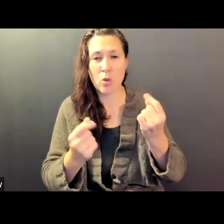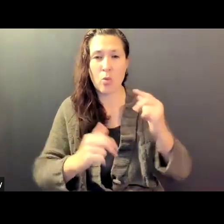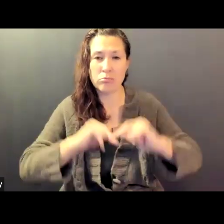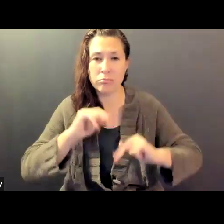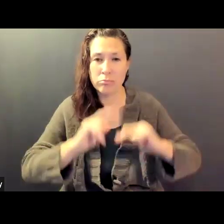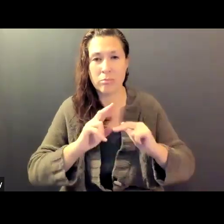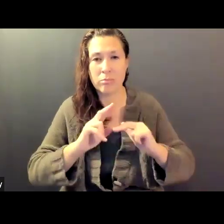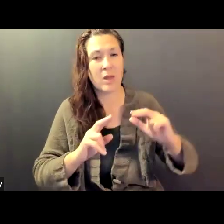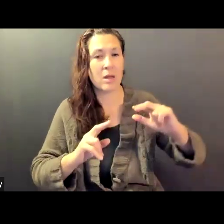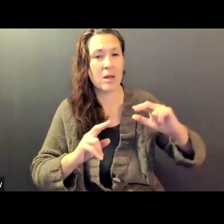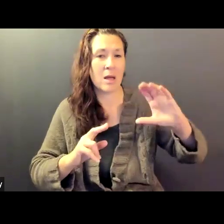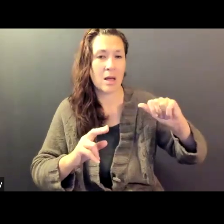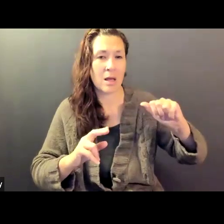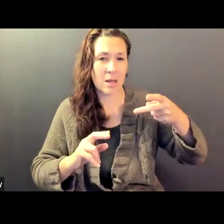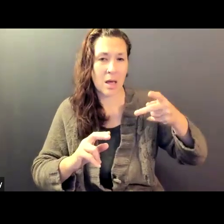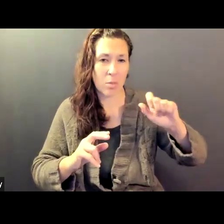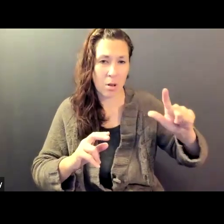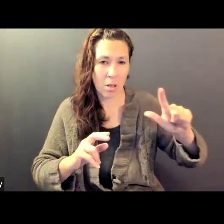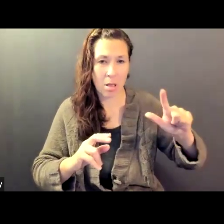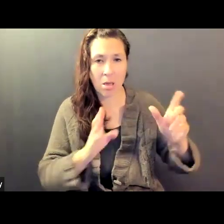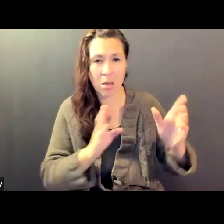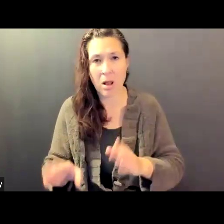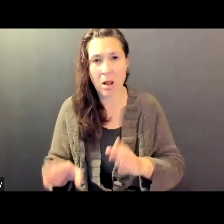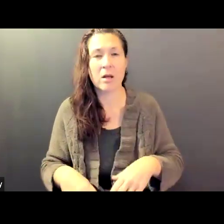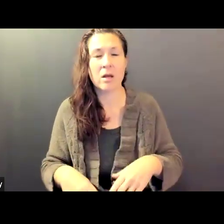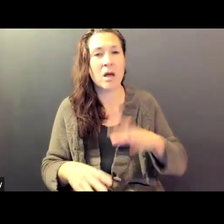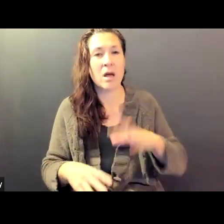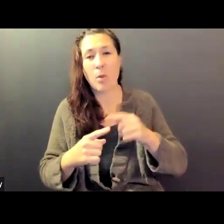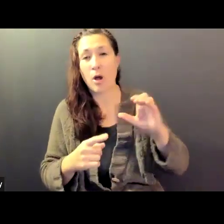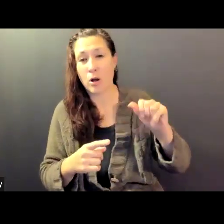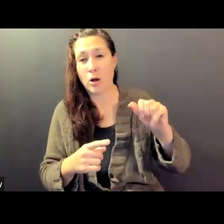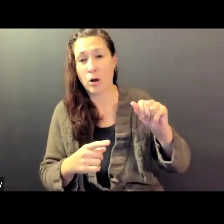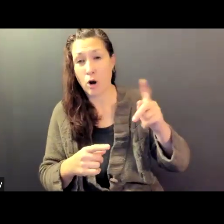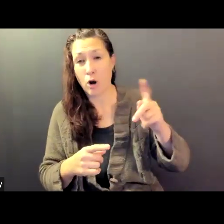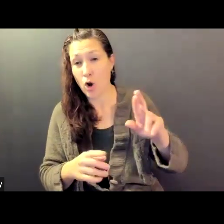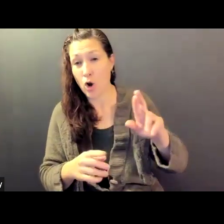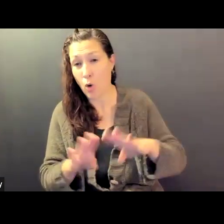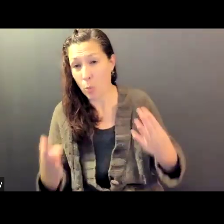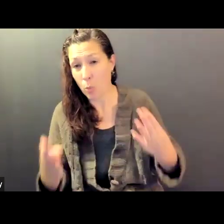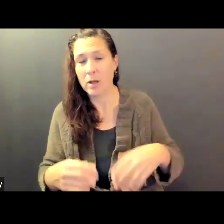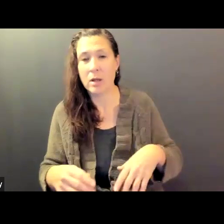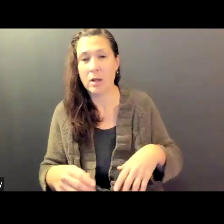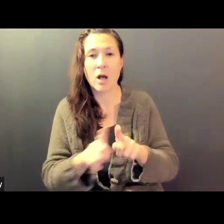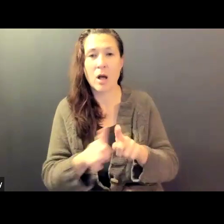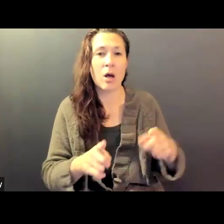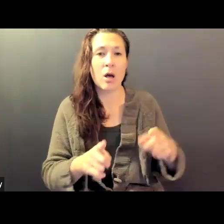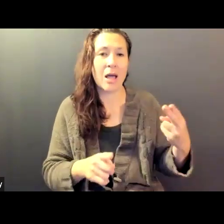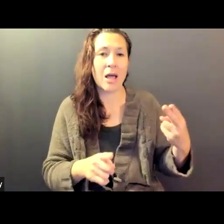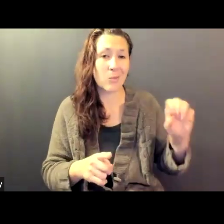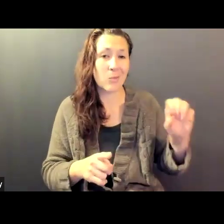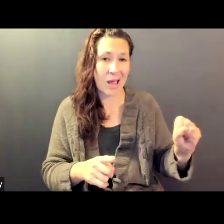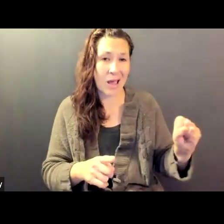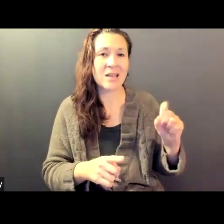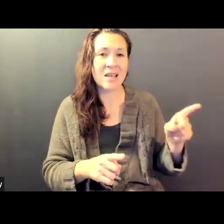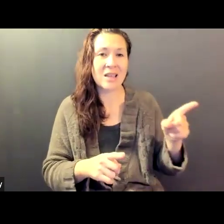operations, opening new buildings. We were talking about the Carter earlier. It's a very exciting development, but also the Horace Mann is in their new